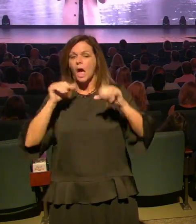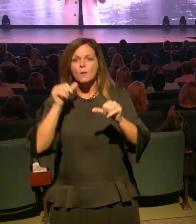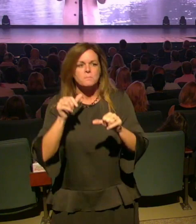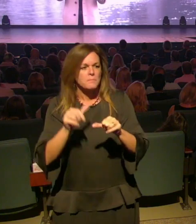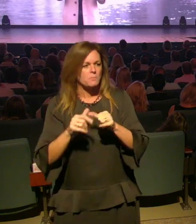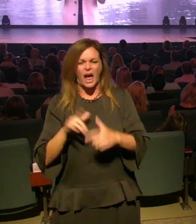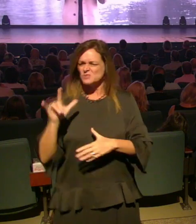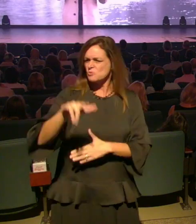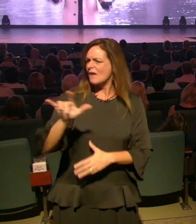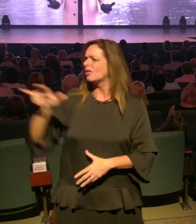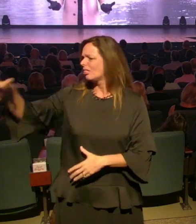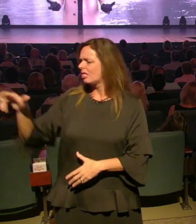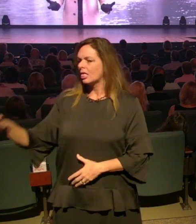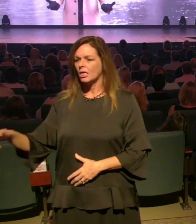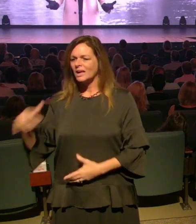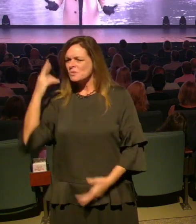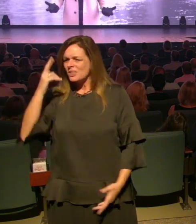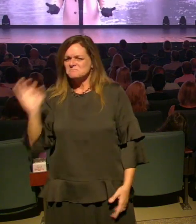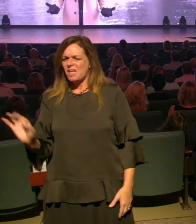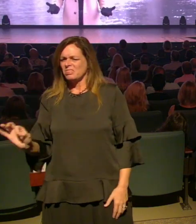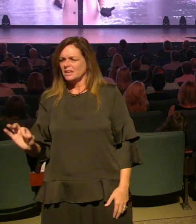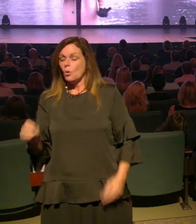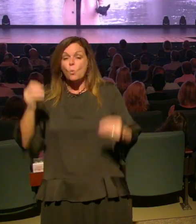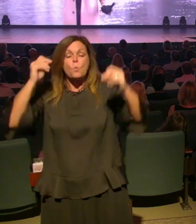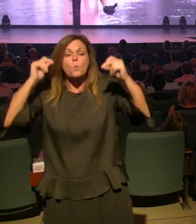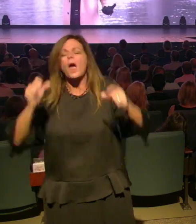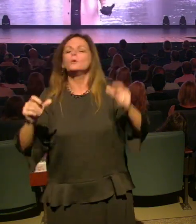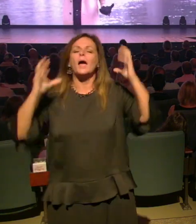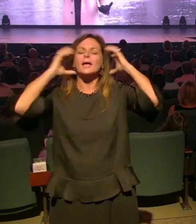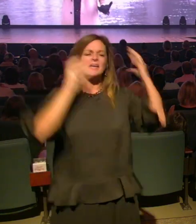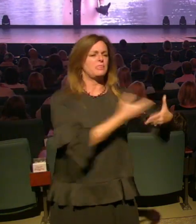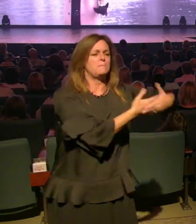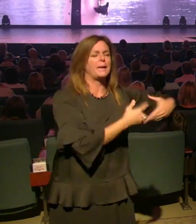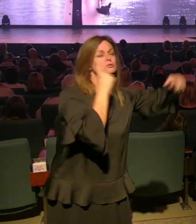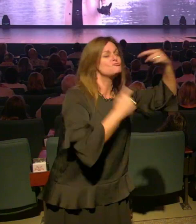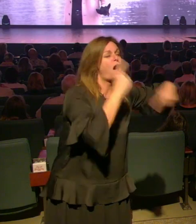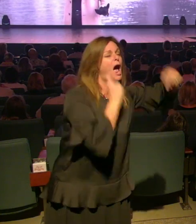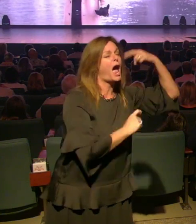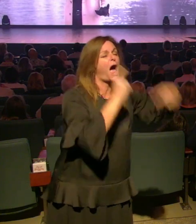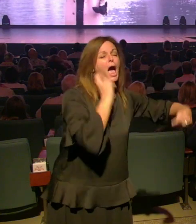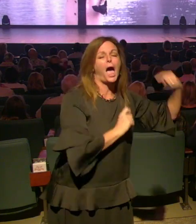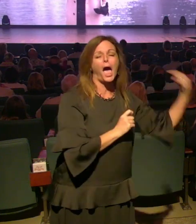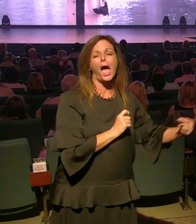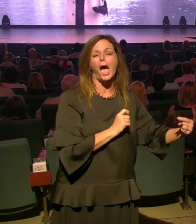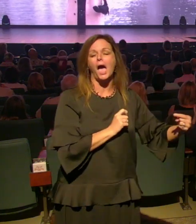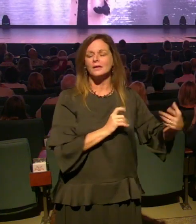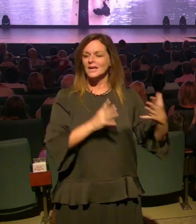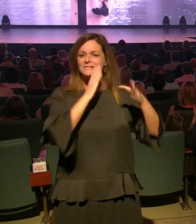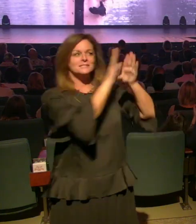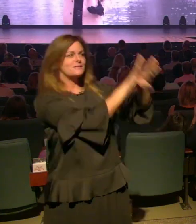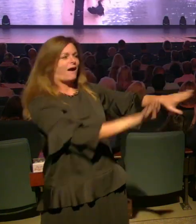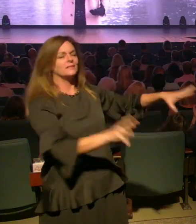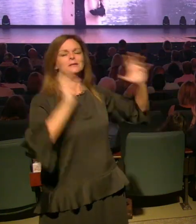no idea how great it could be. I mean, instantly, the crying babies were silenced in Jesus' name. And that